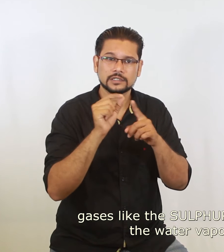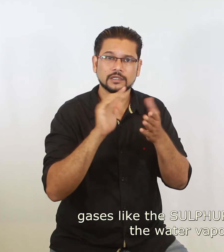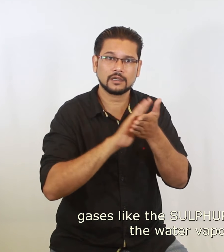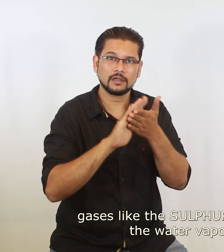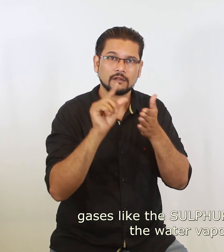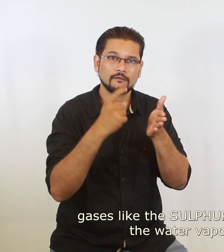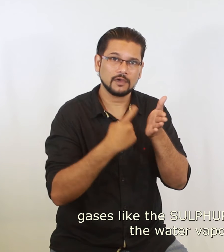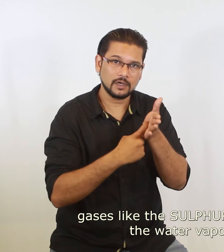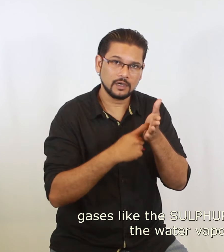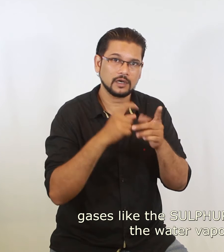water vapor,